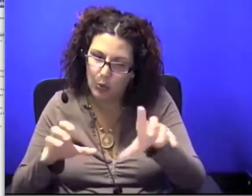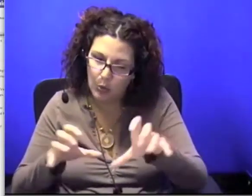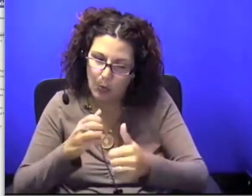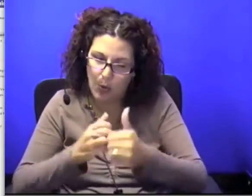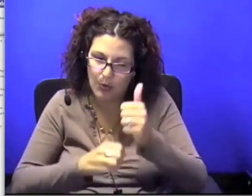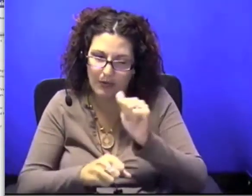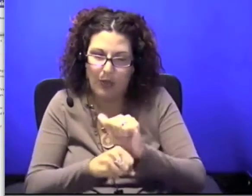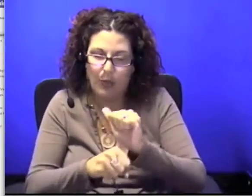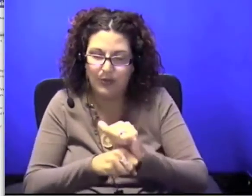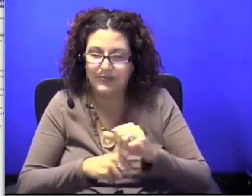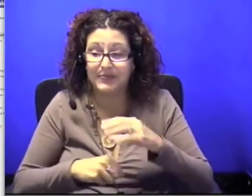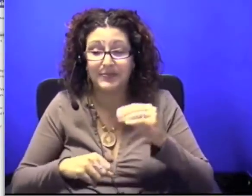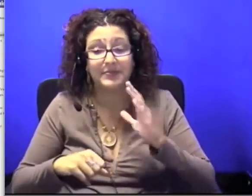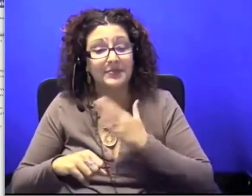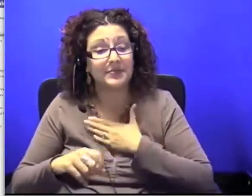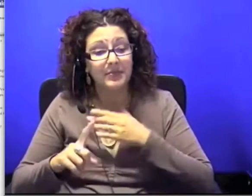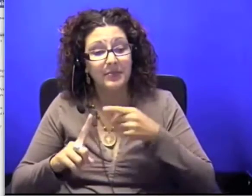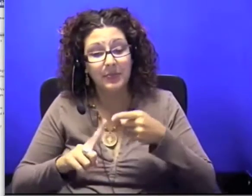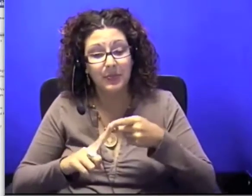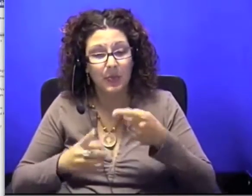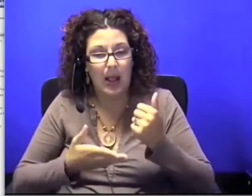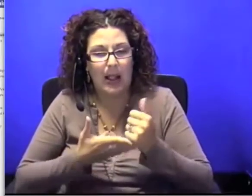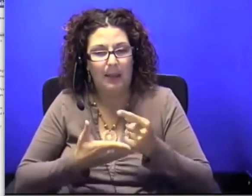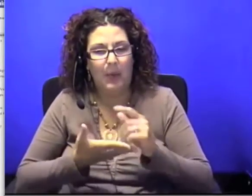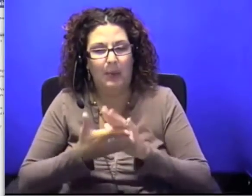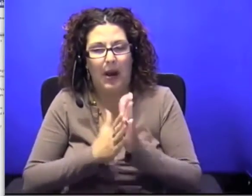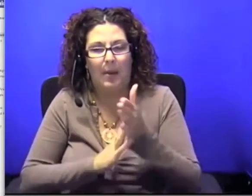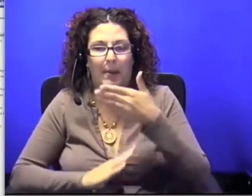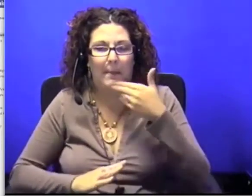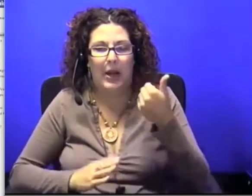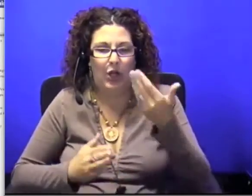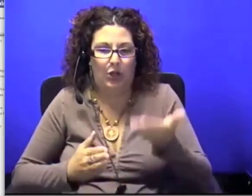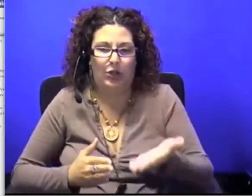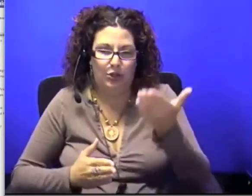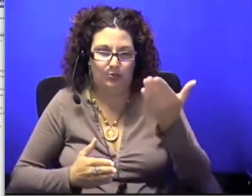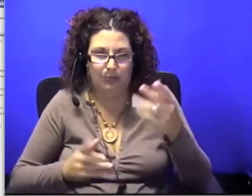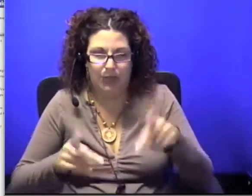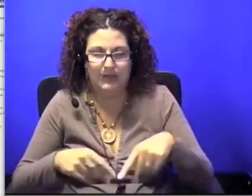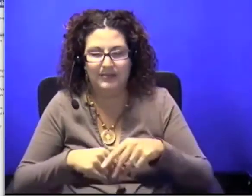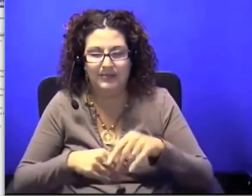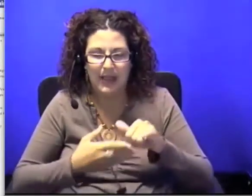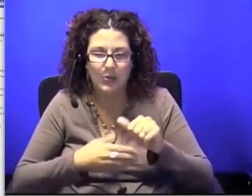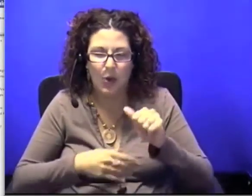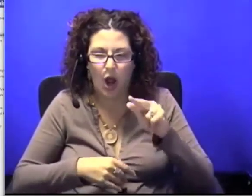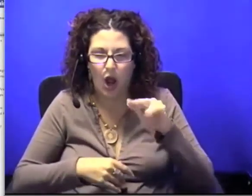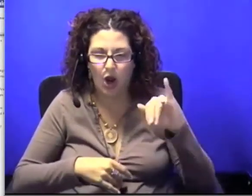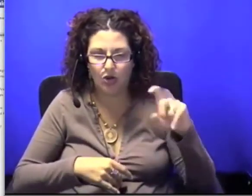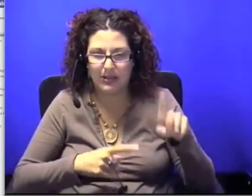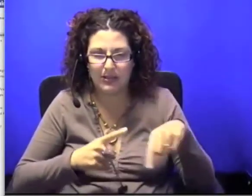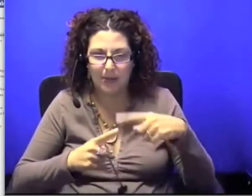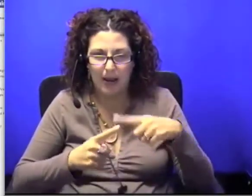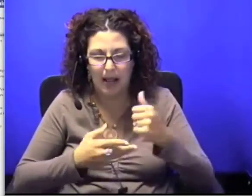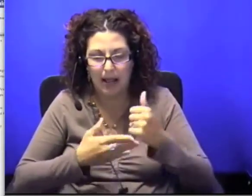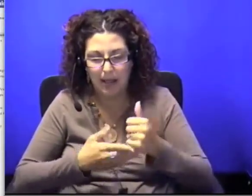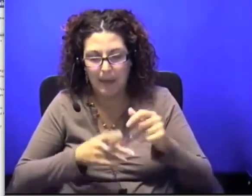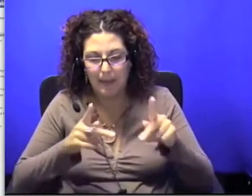you that did it. And our goal is just to help you become a better you. That's what RX is about.